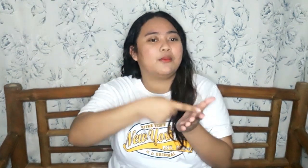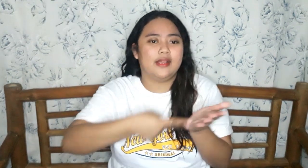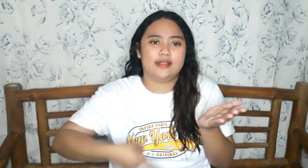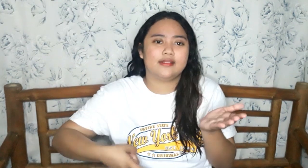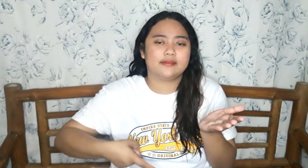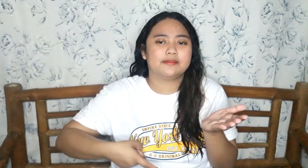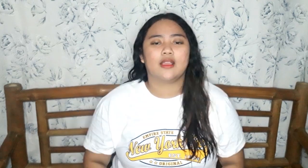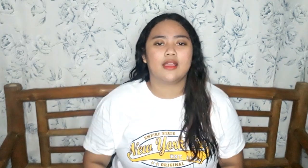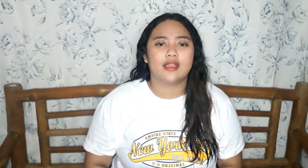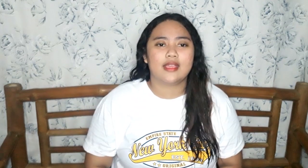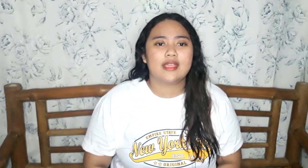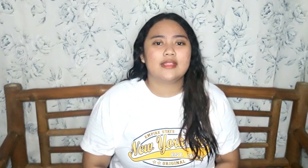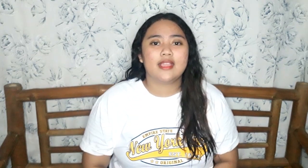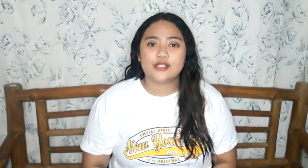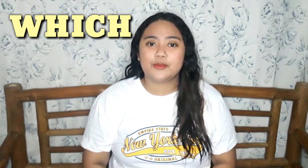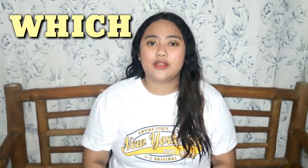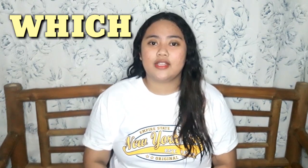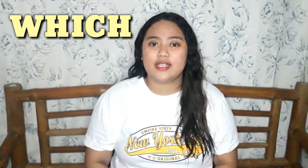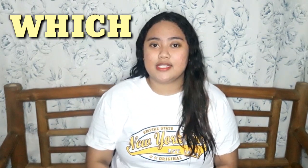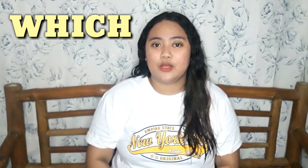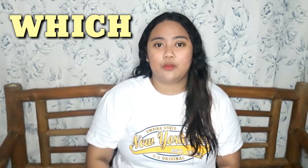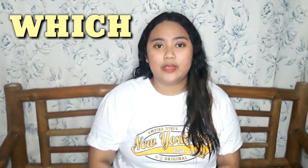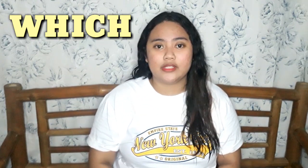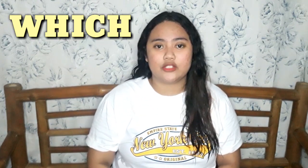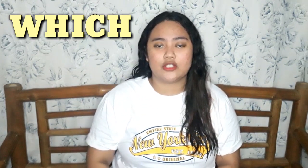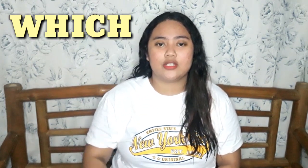what. Next word is which.